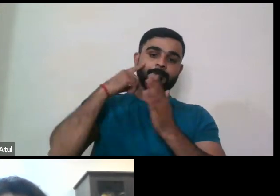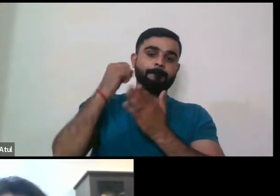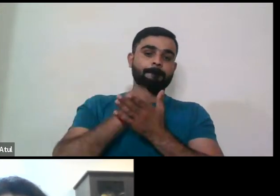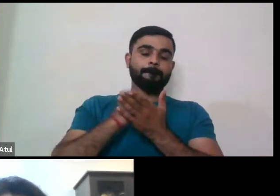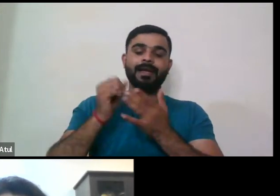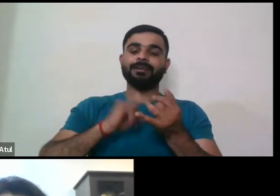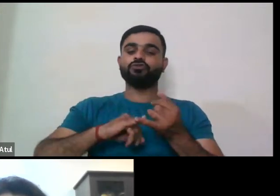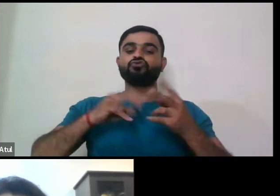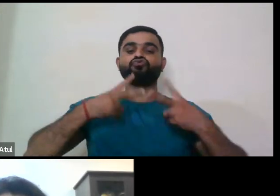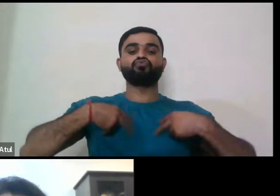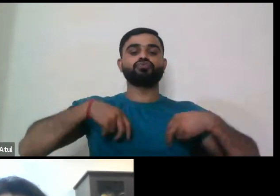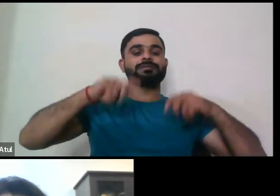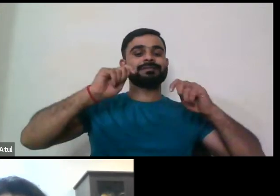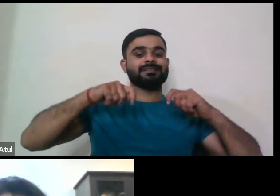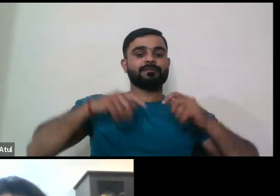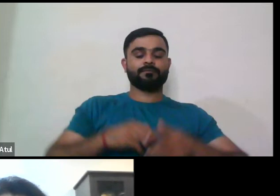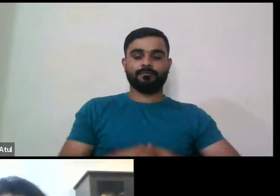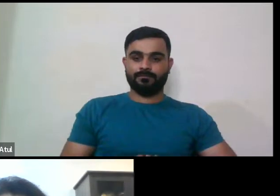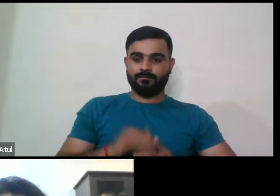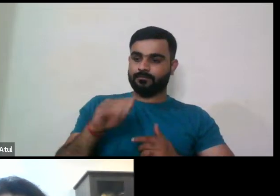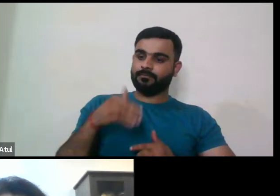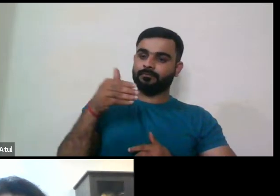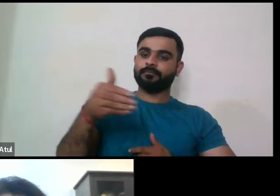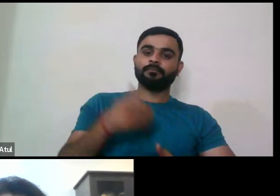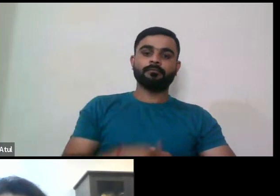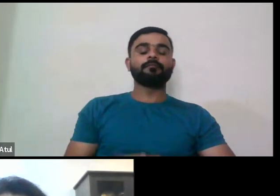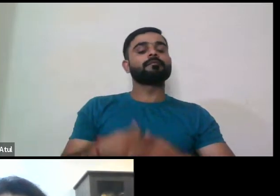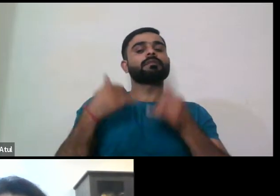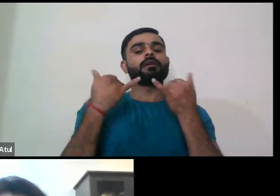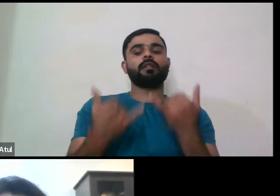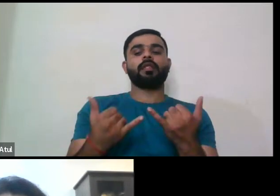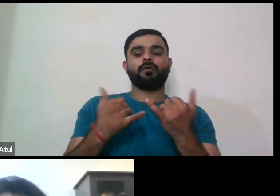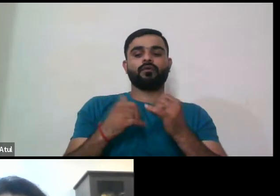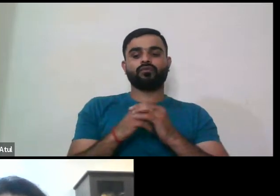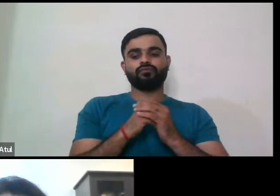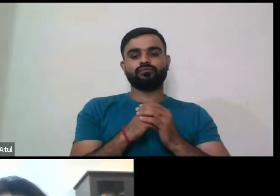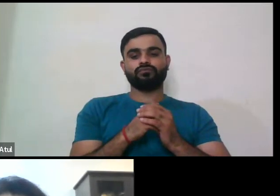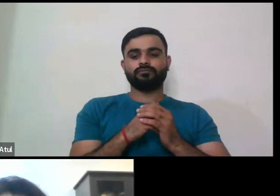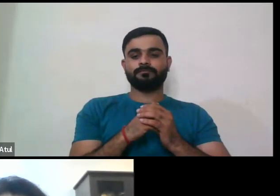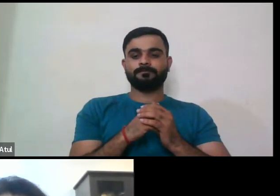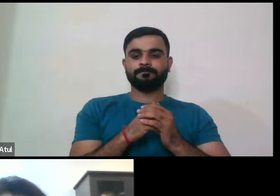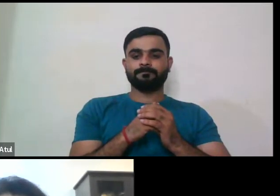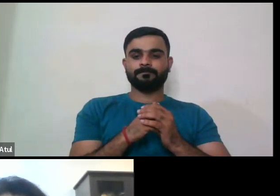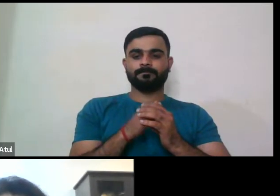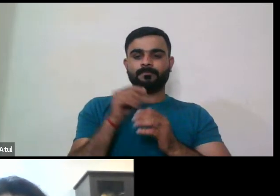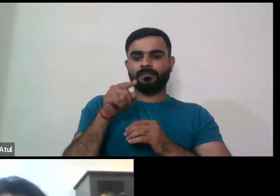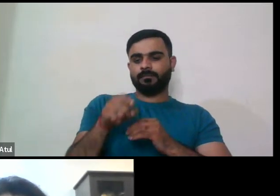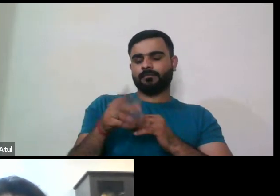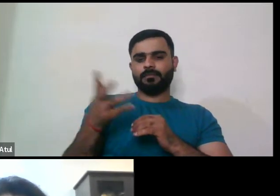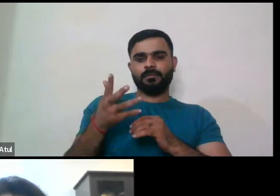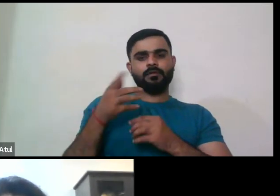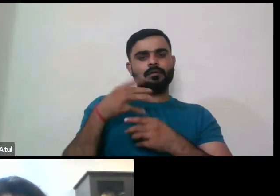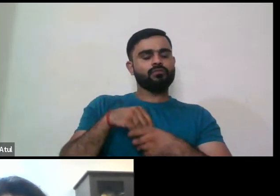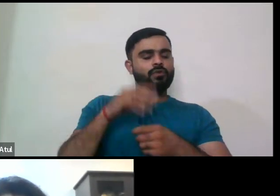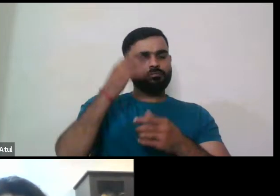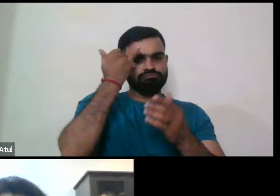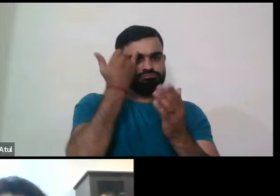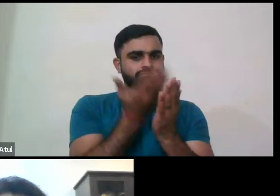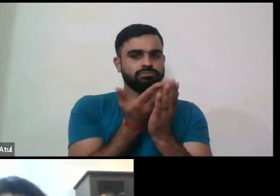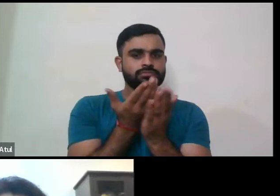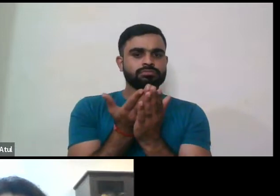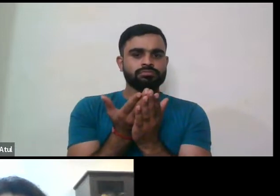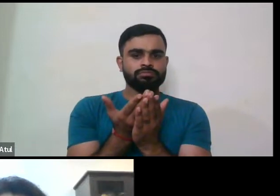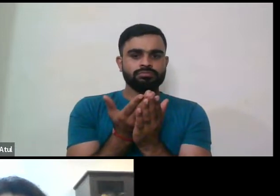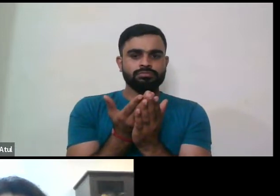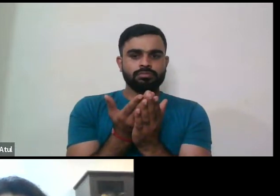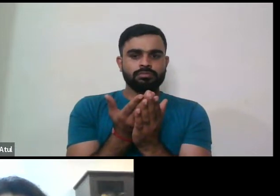courts after this, right? Now, what we are suggesting is that if you